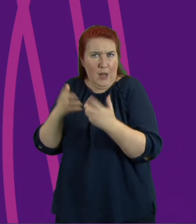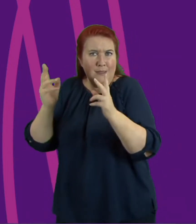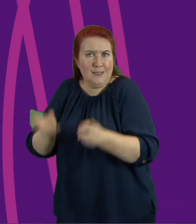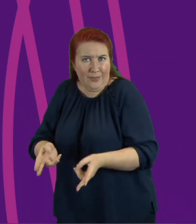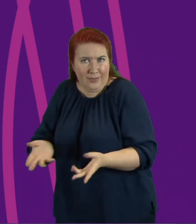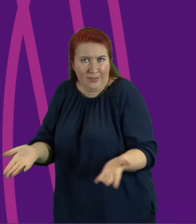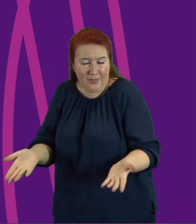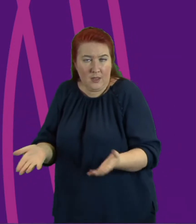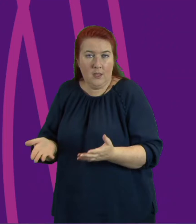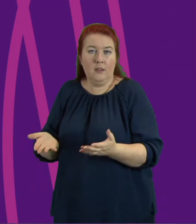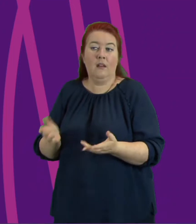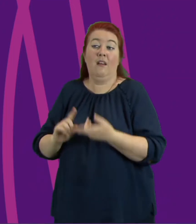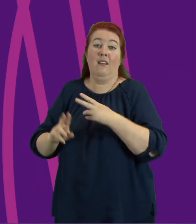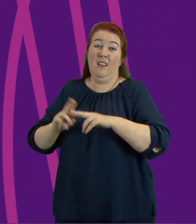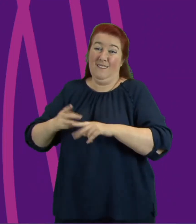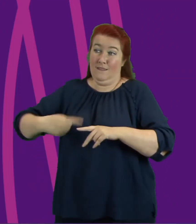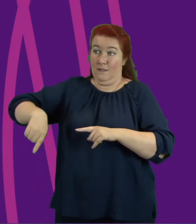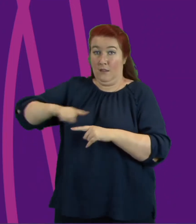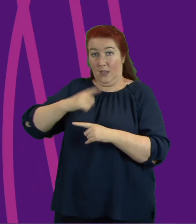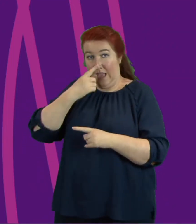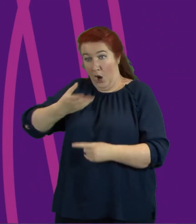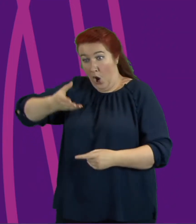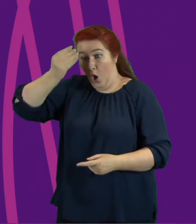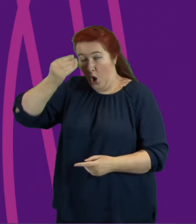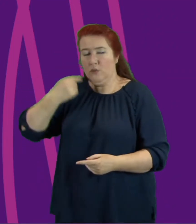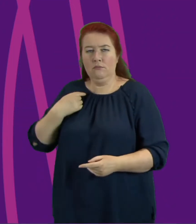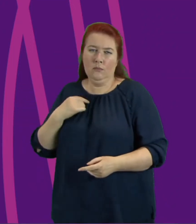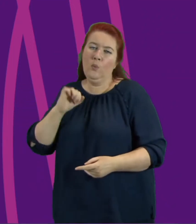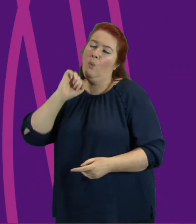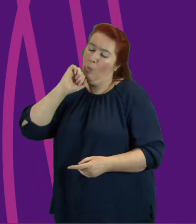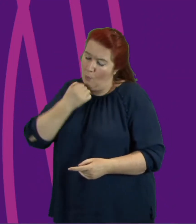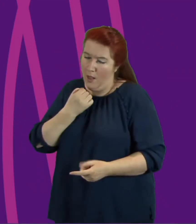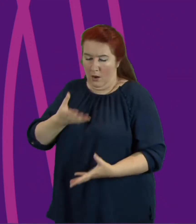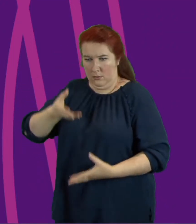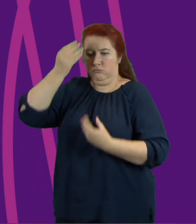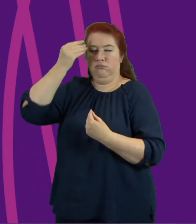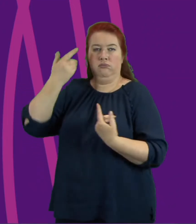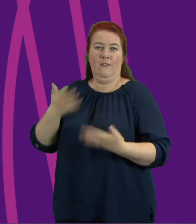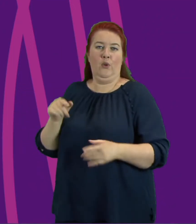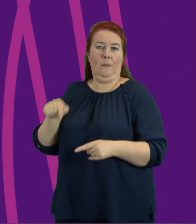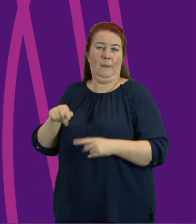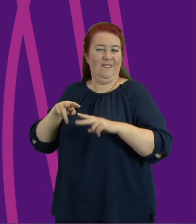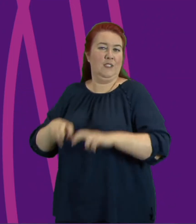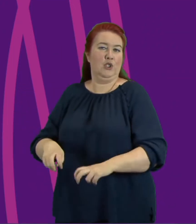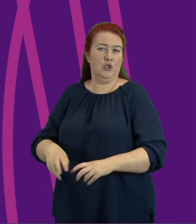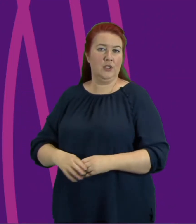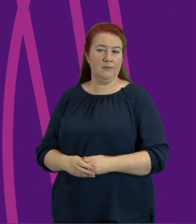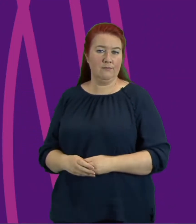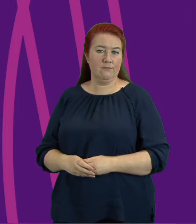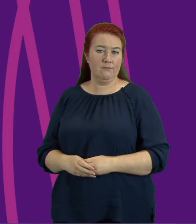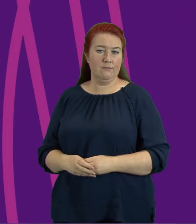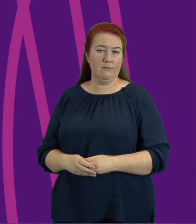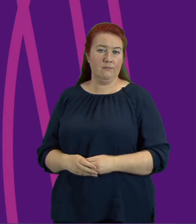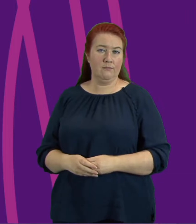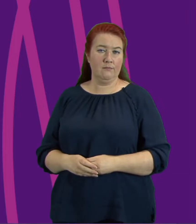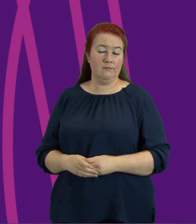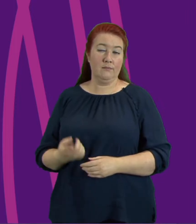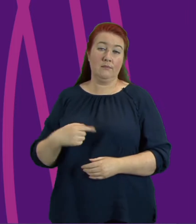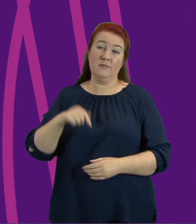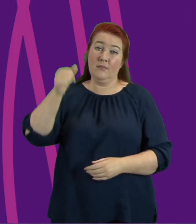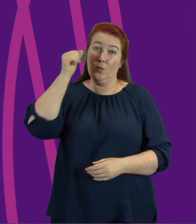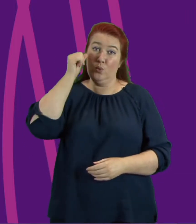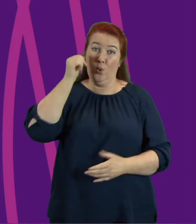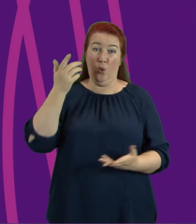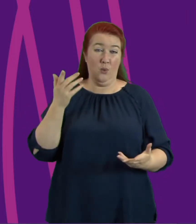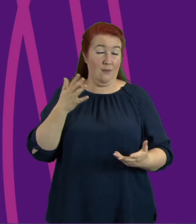where there are lessons that we can, as a society, learn for the future, we will learn those lessons. Knowing as we do